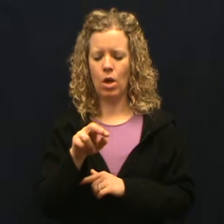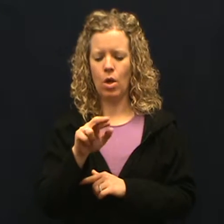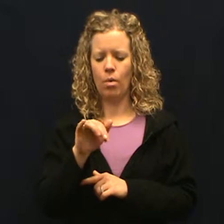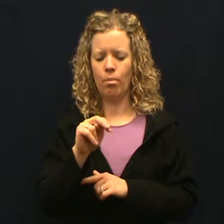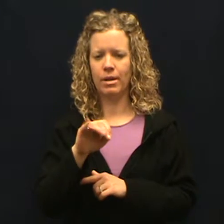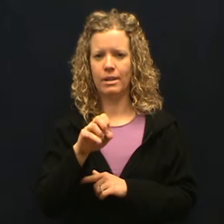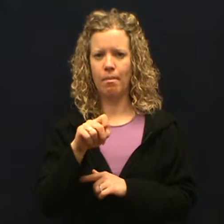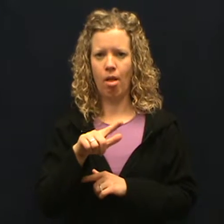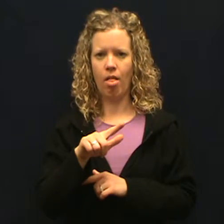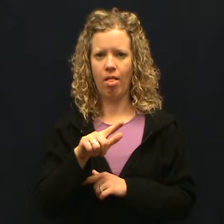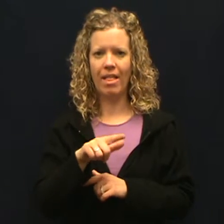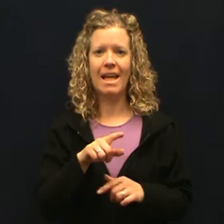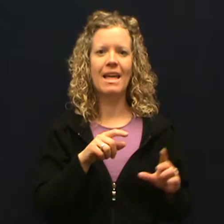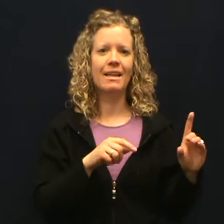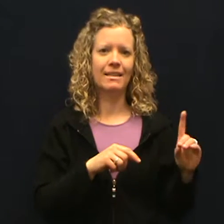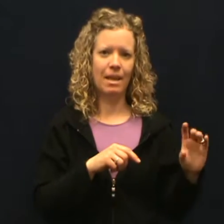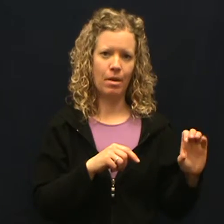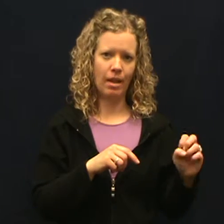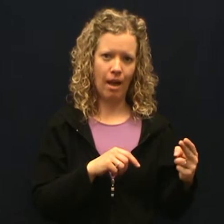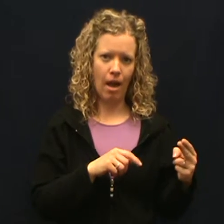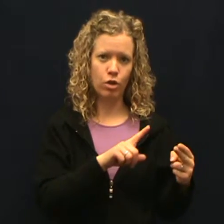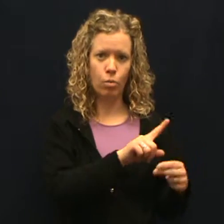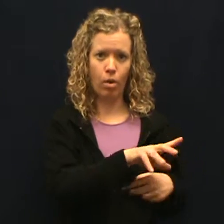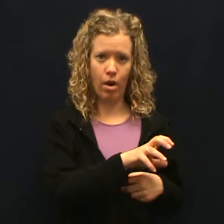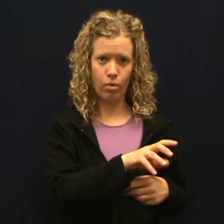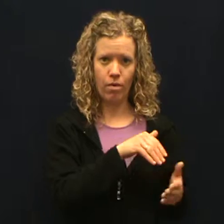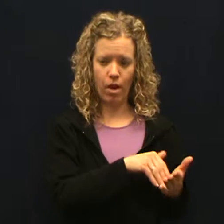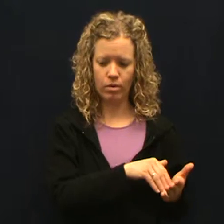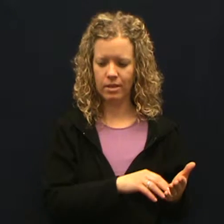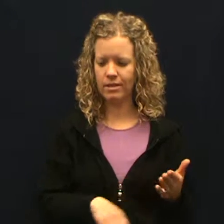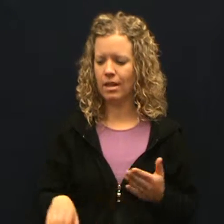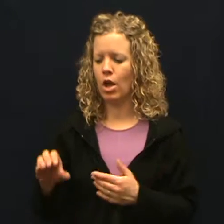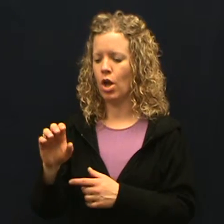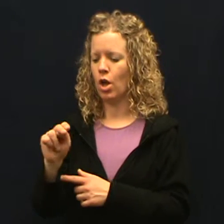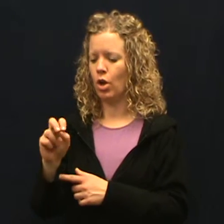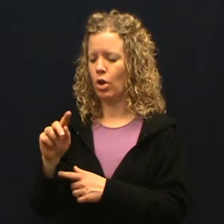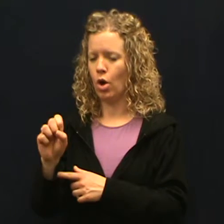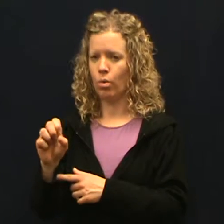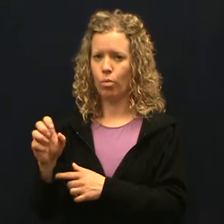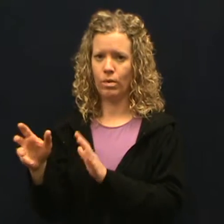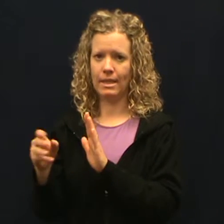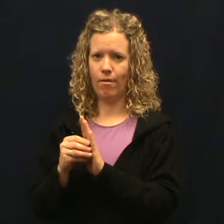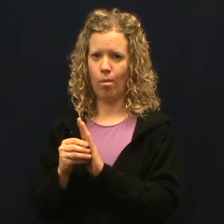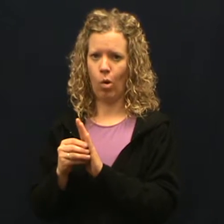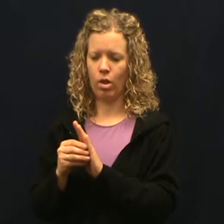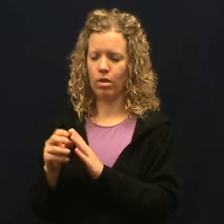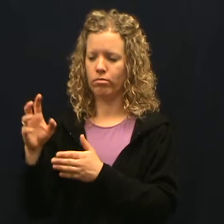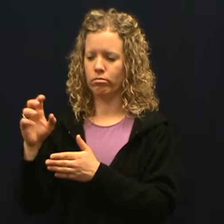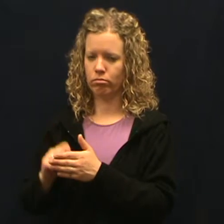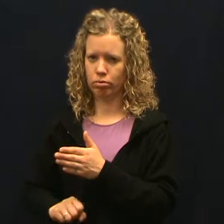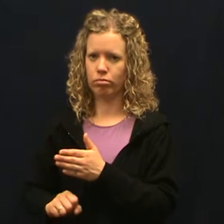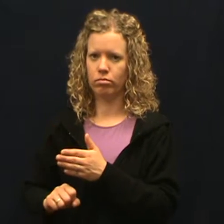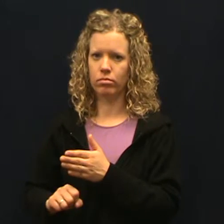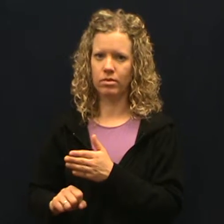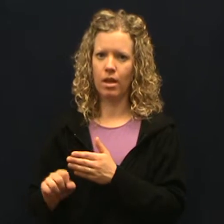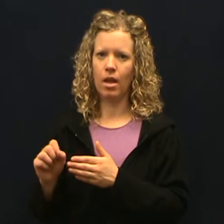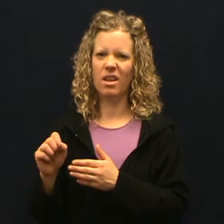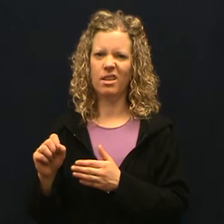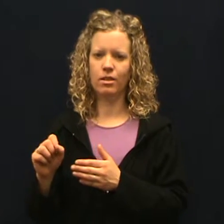for $100,000 and a credit to note receivable, which reduces that back to zero again for $100,000.